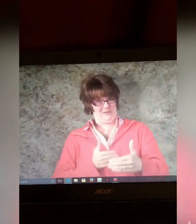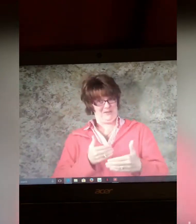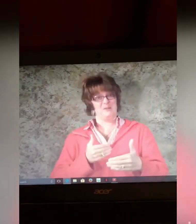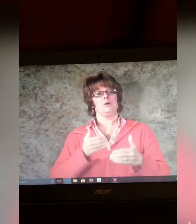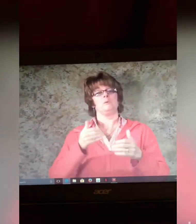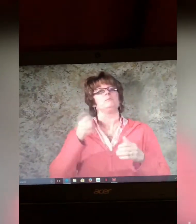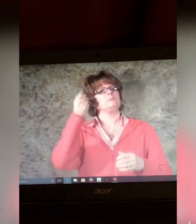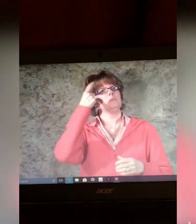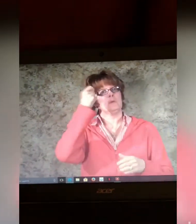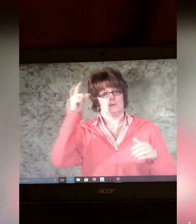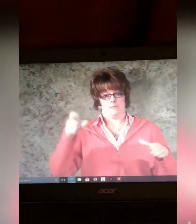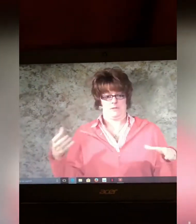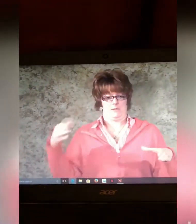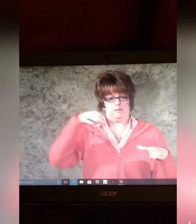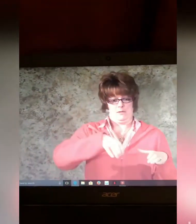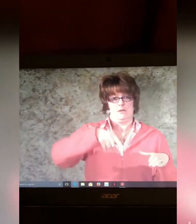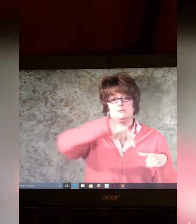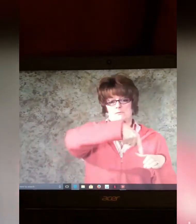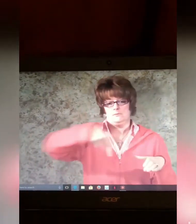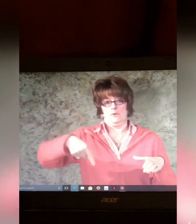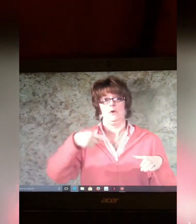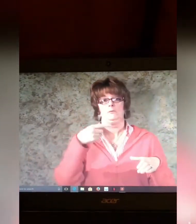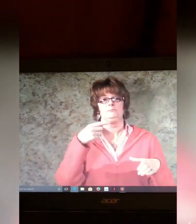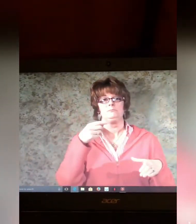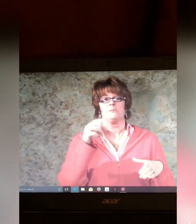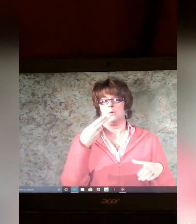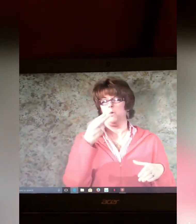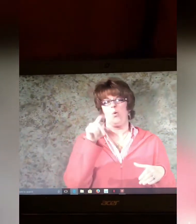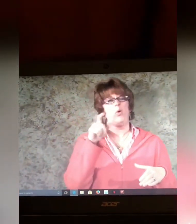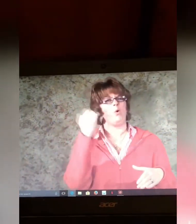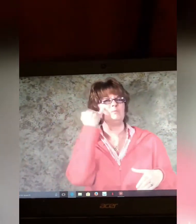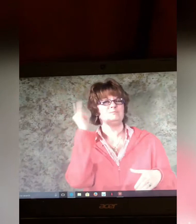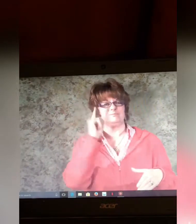it look pretty. And then you had to cut a hole in the top